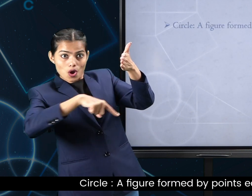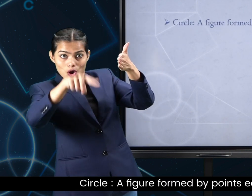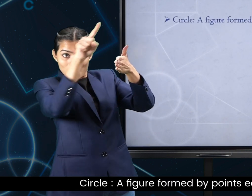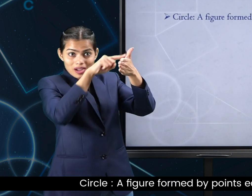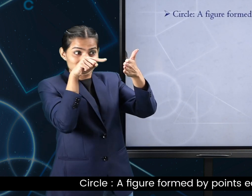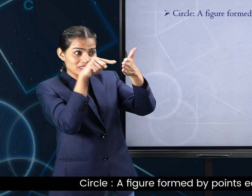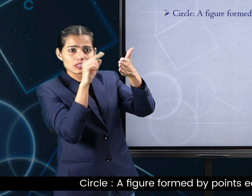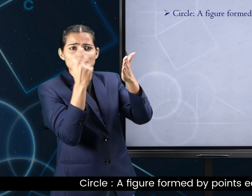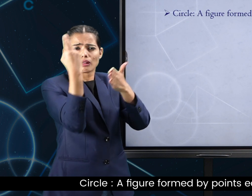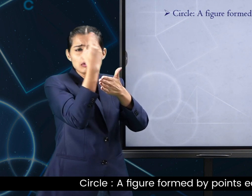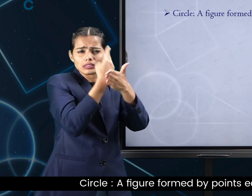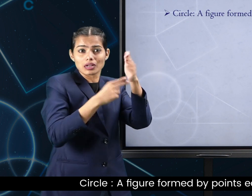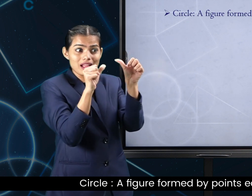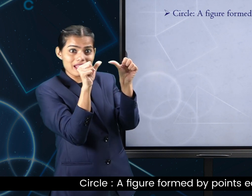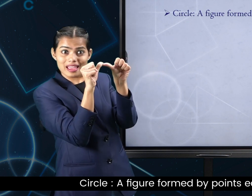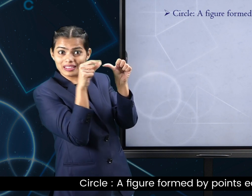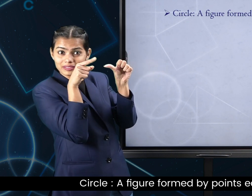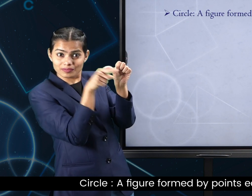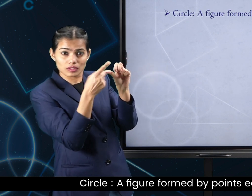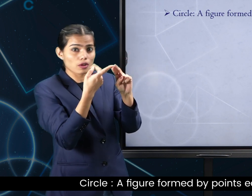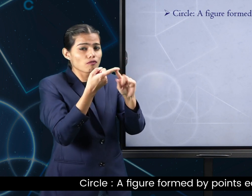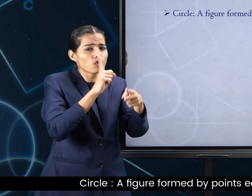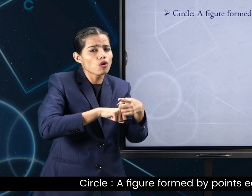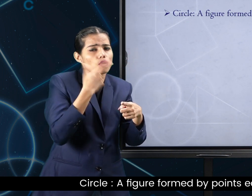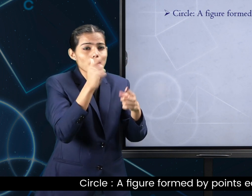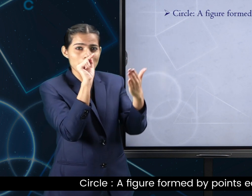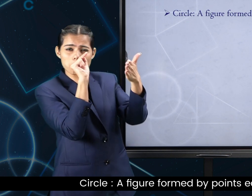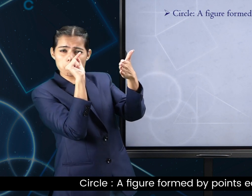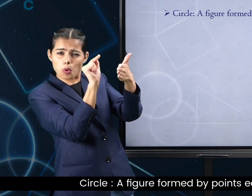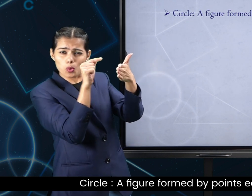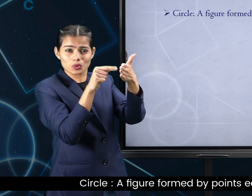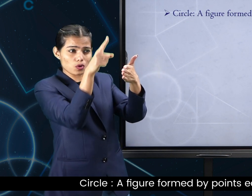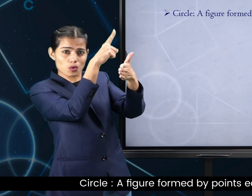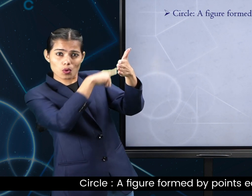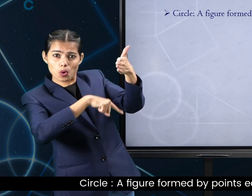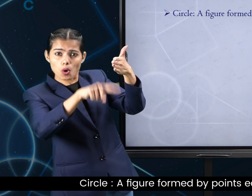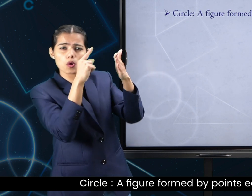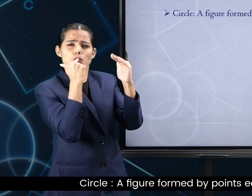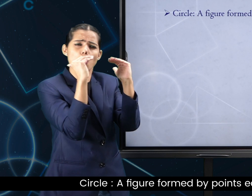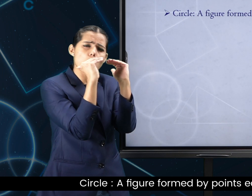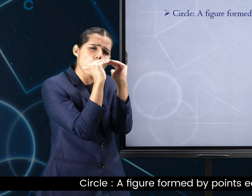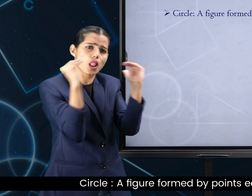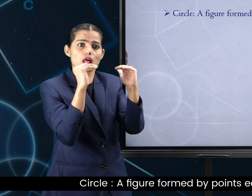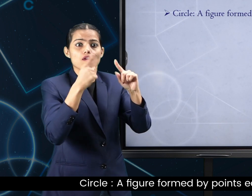Circle. A figure formed by points equidistant from a fixed point.